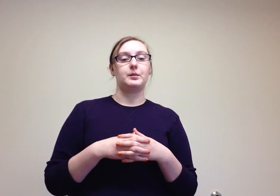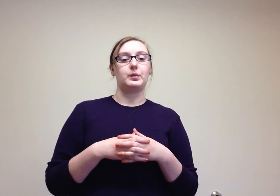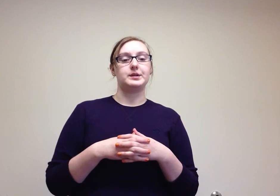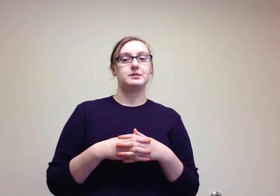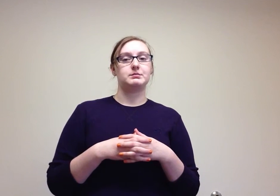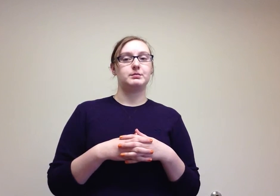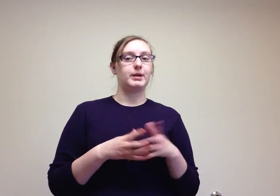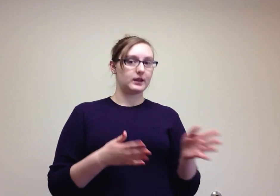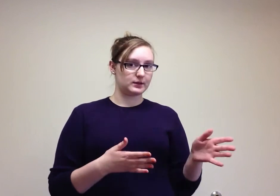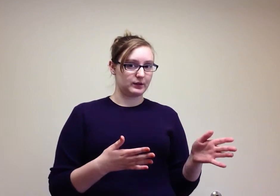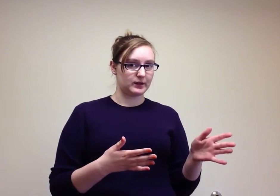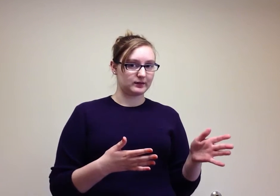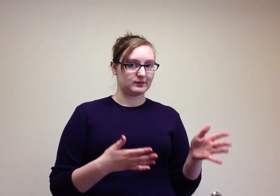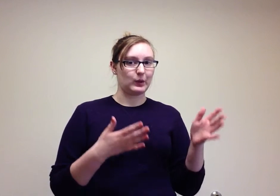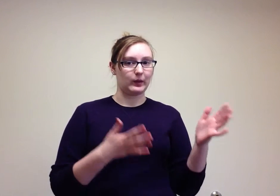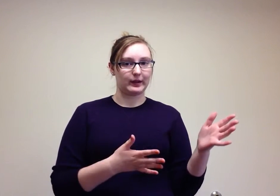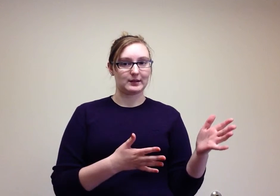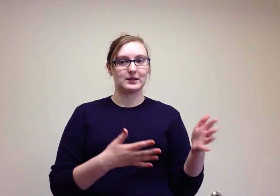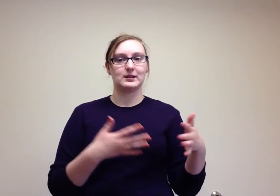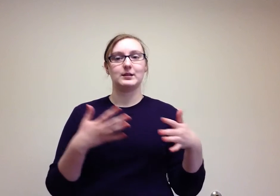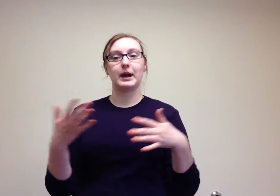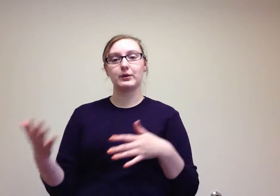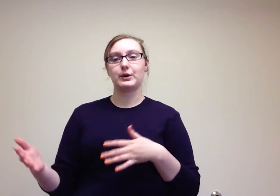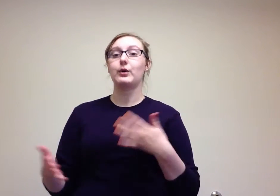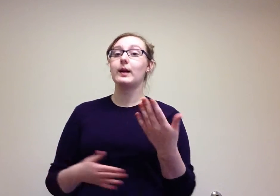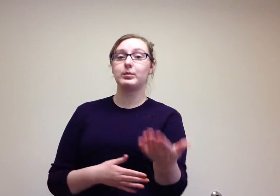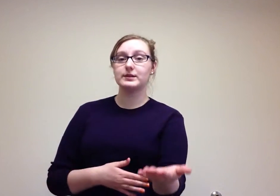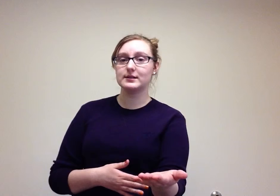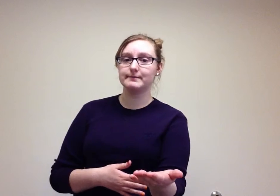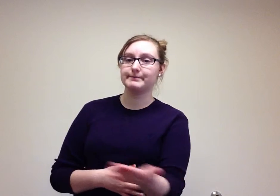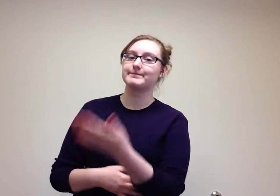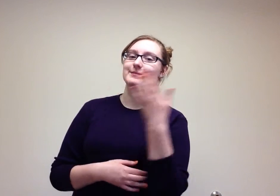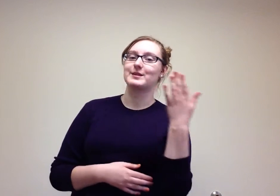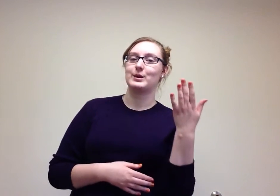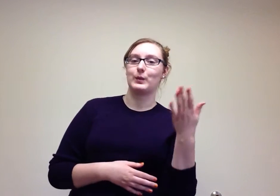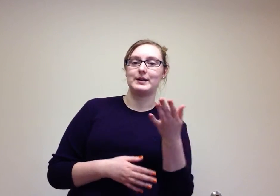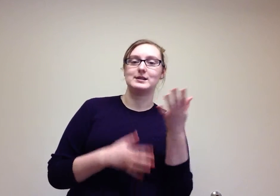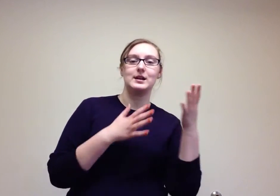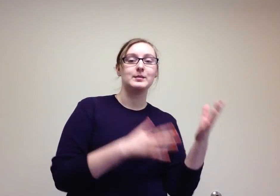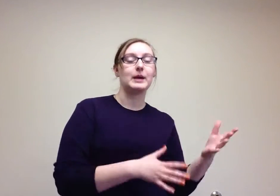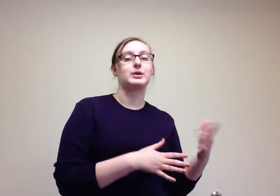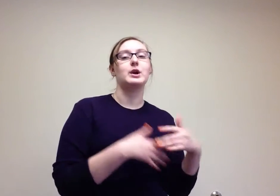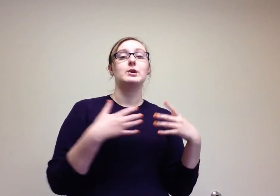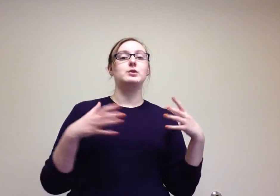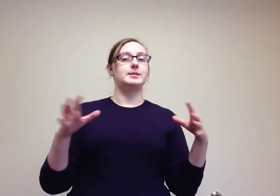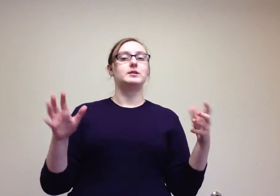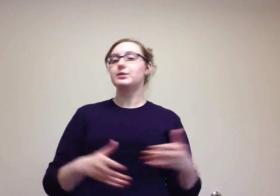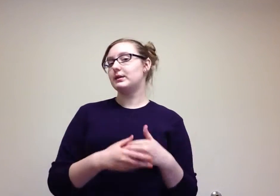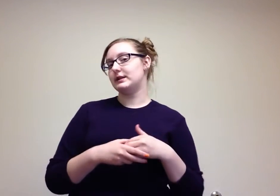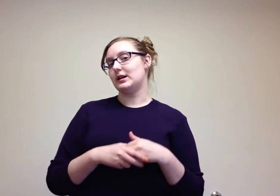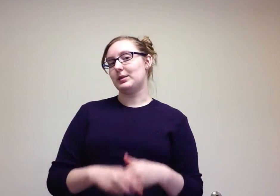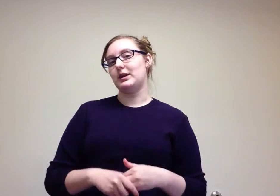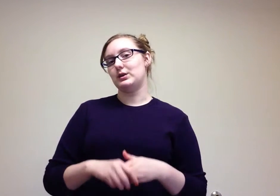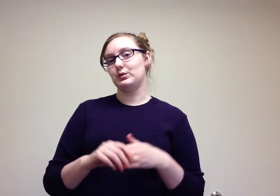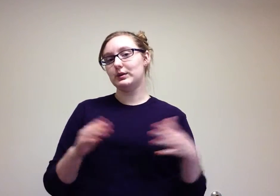What is baking soda? White powder. Rat poison? White powder. You can mix all three of these up and you wouldn't be